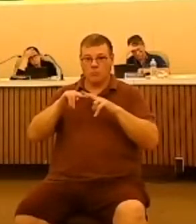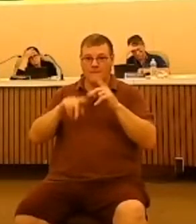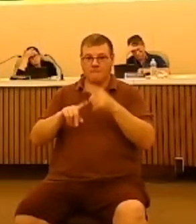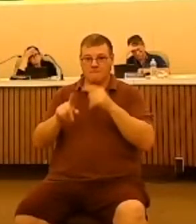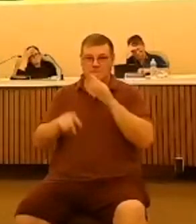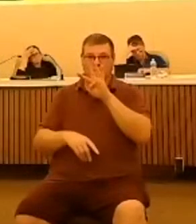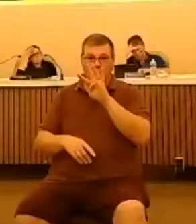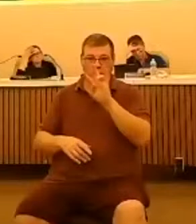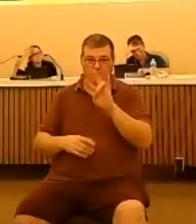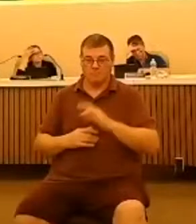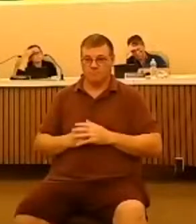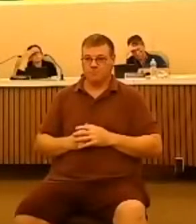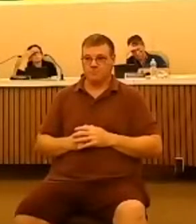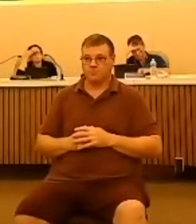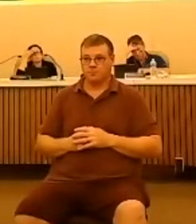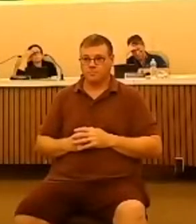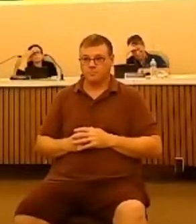47.